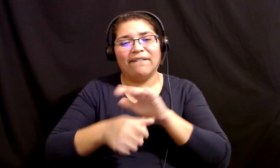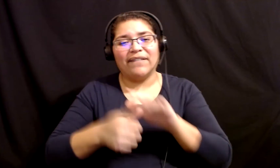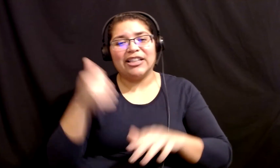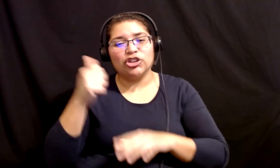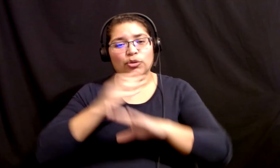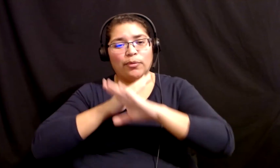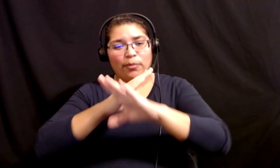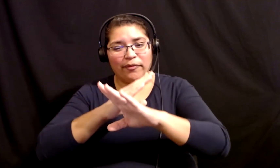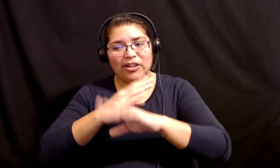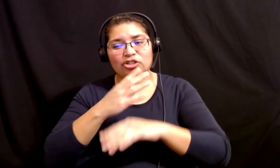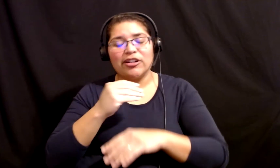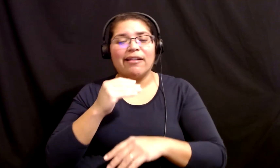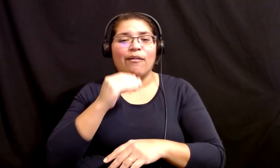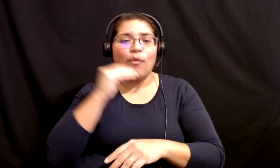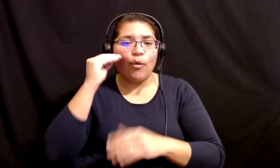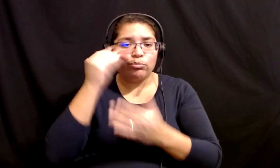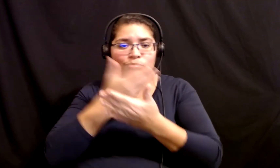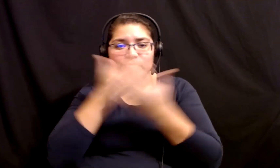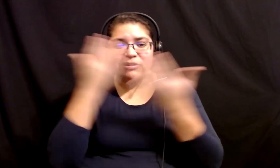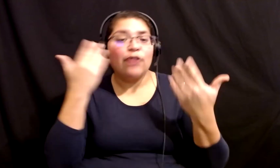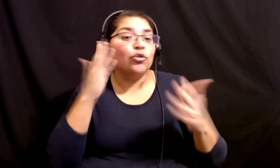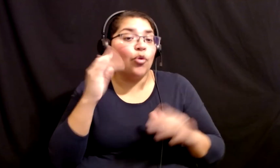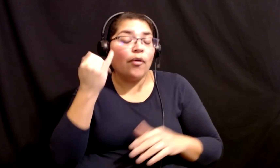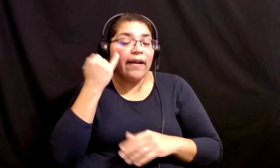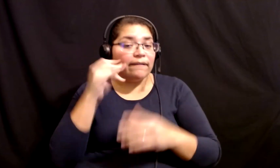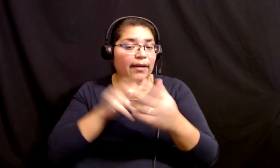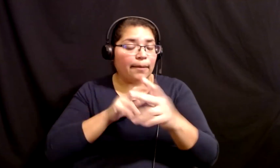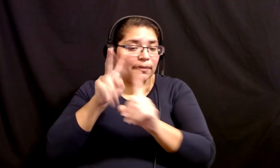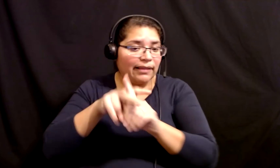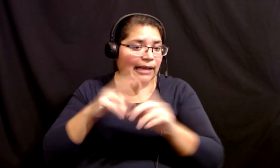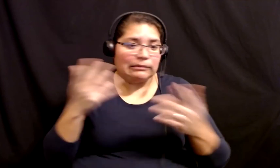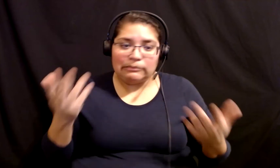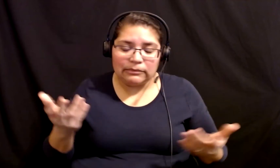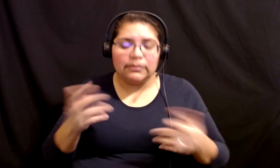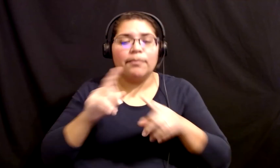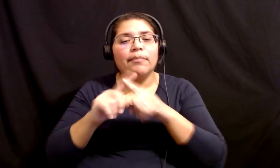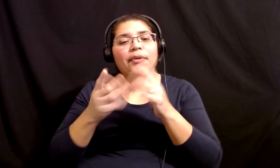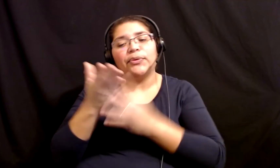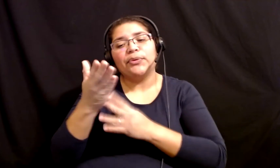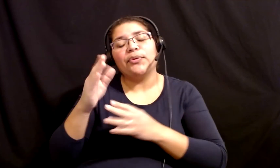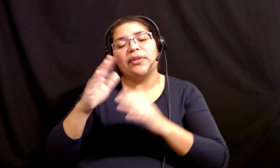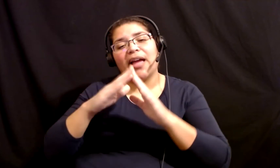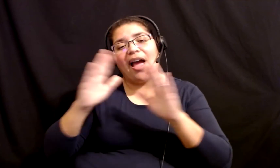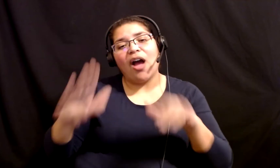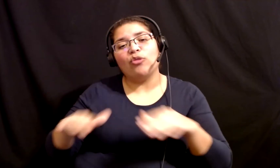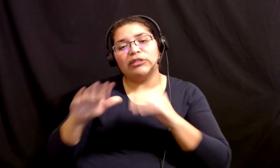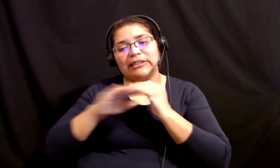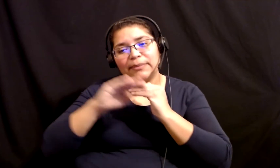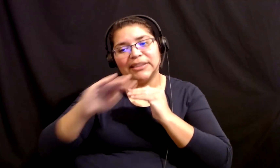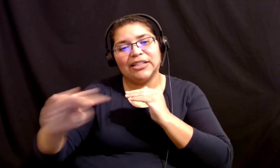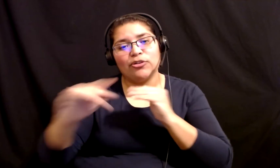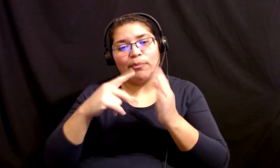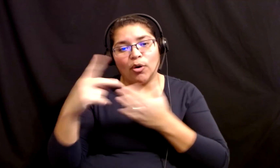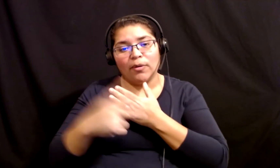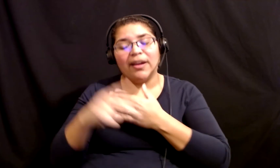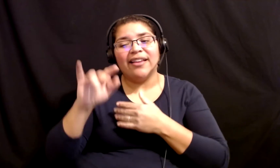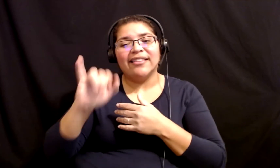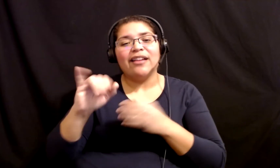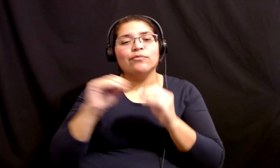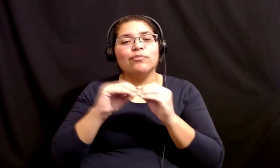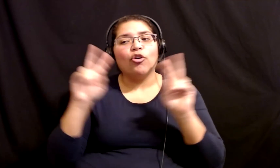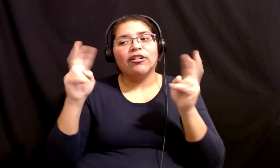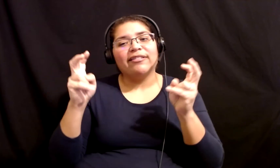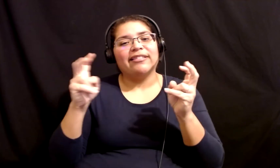and family homelessness, I'm not sure if this applies or not, but through the county's housing stabilization program, that is kind of one of the